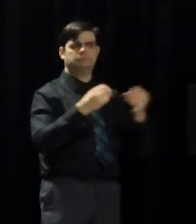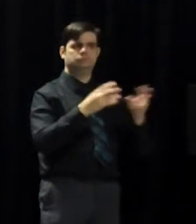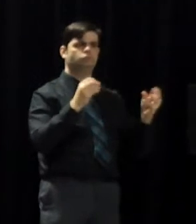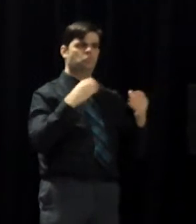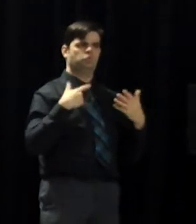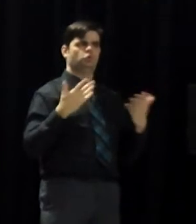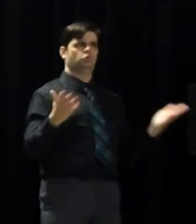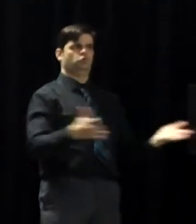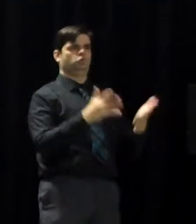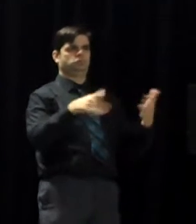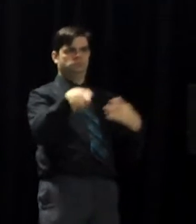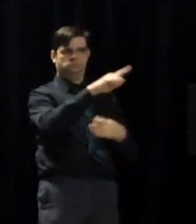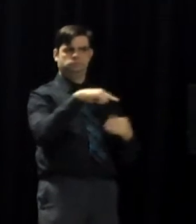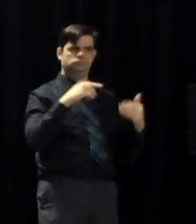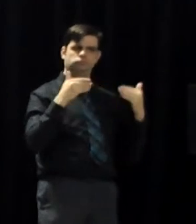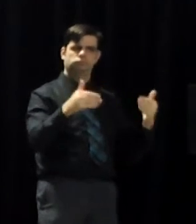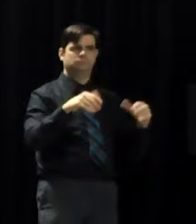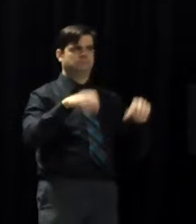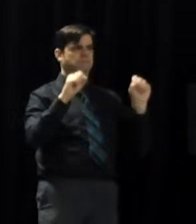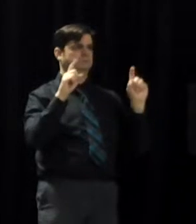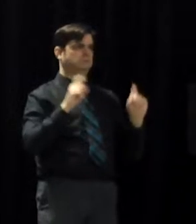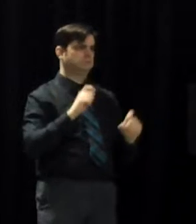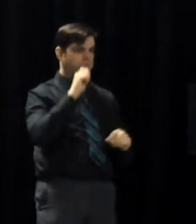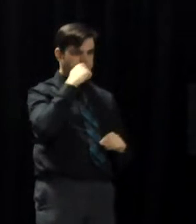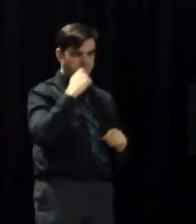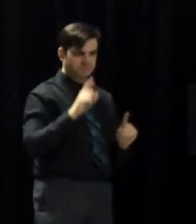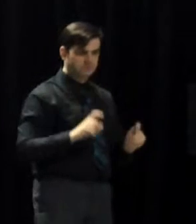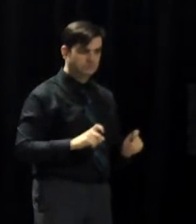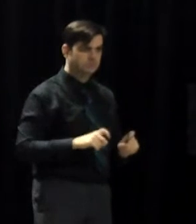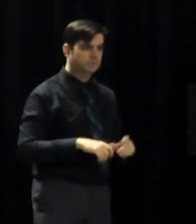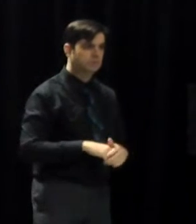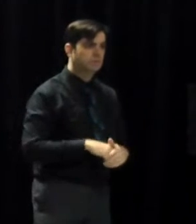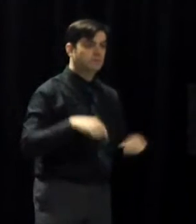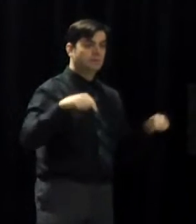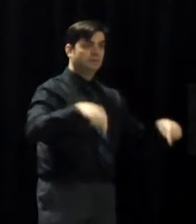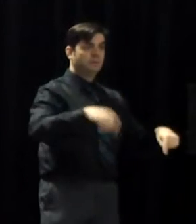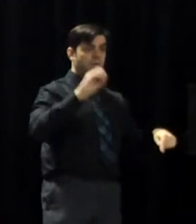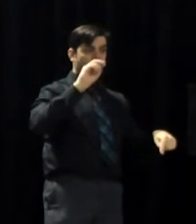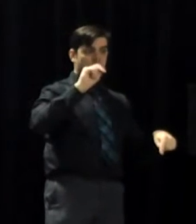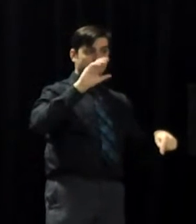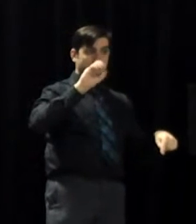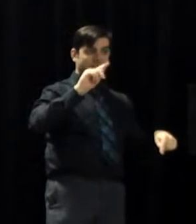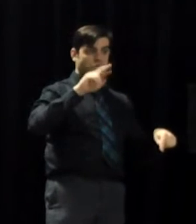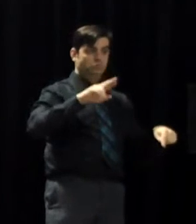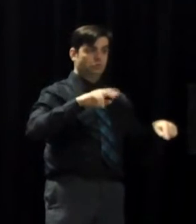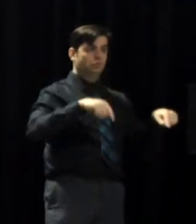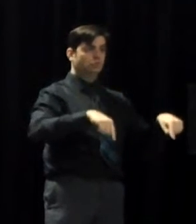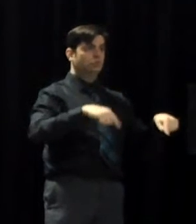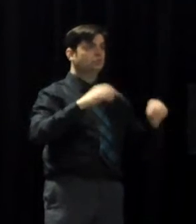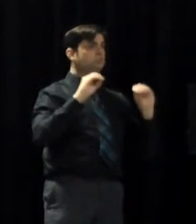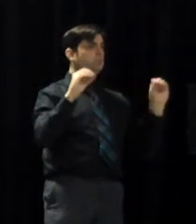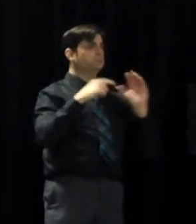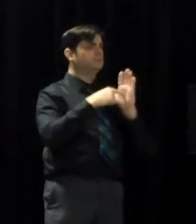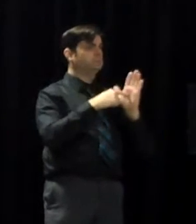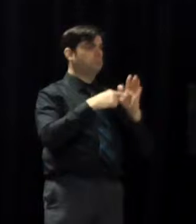activity. Again, if you're asymptomatic and you want to test, free test at the On Center,